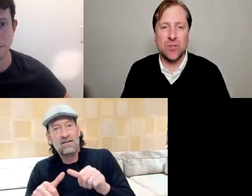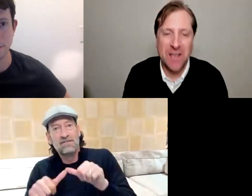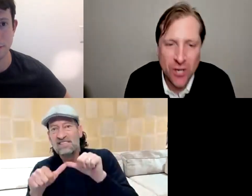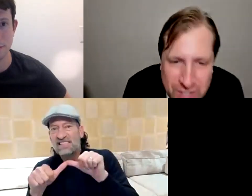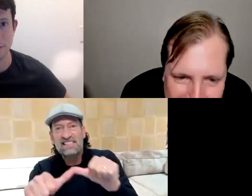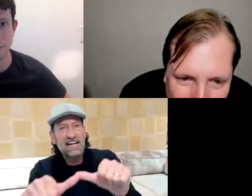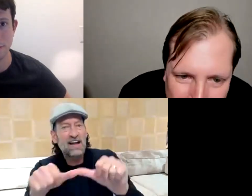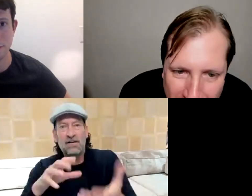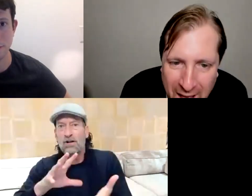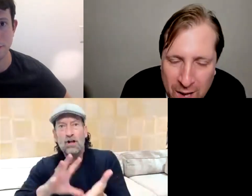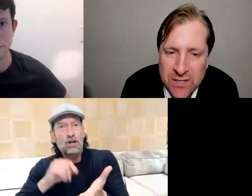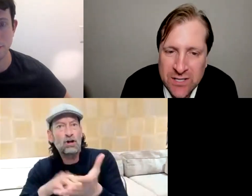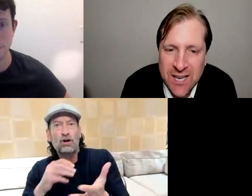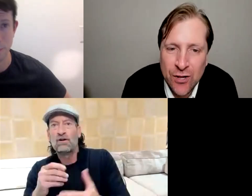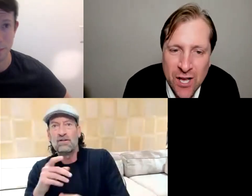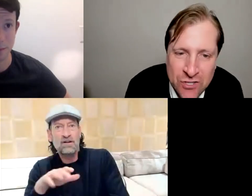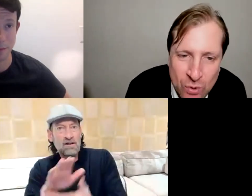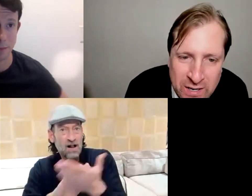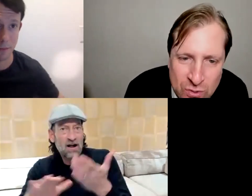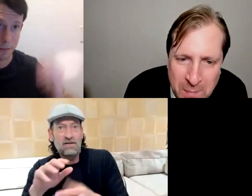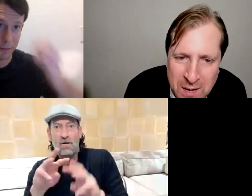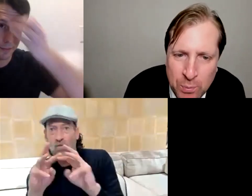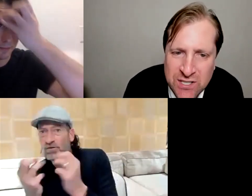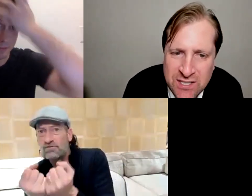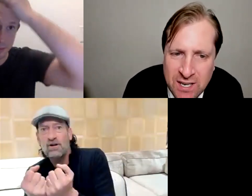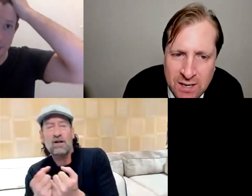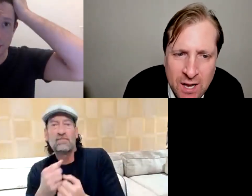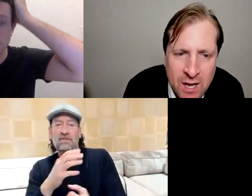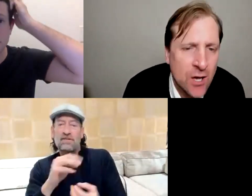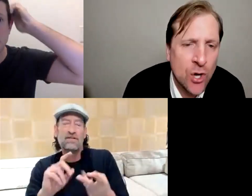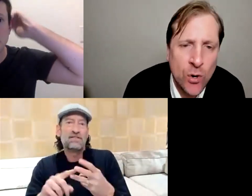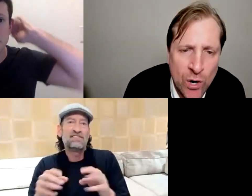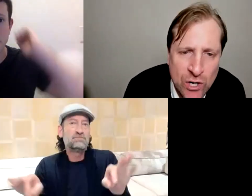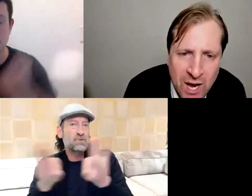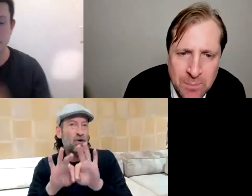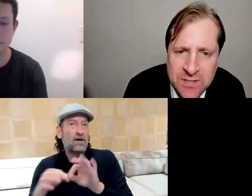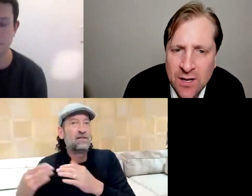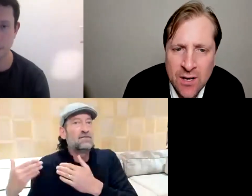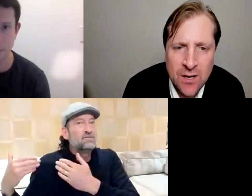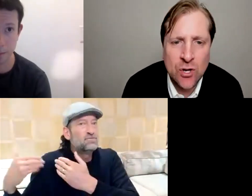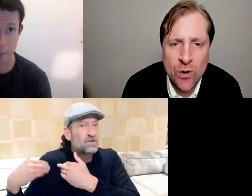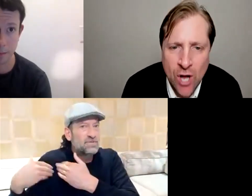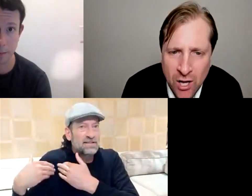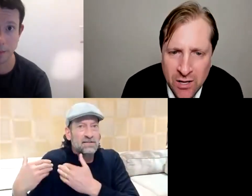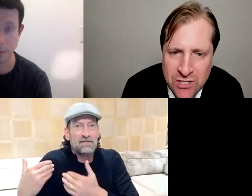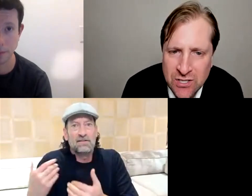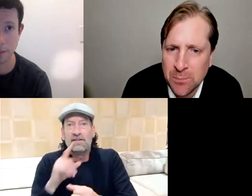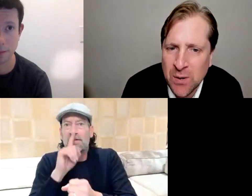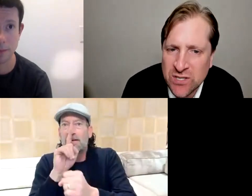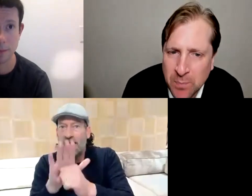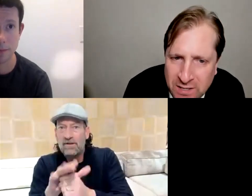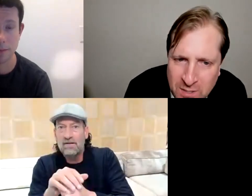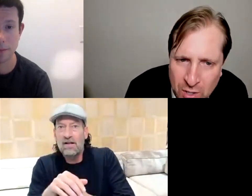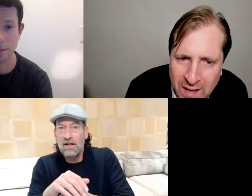Well, to my younger self, I would tell young Troy to remain persistent, go to workshops, go to college,